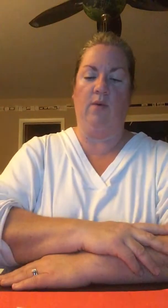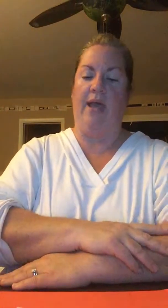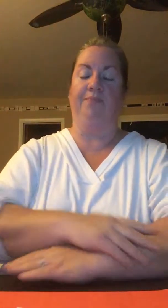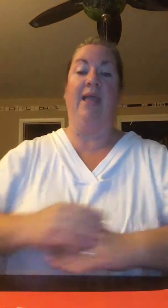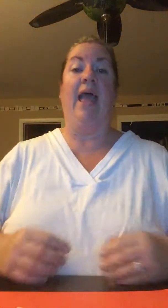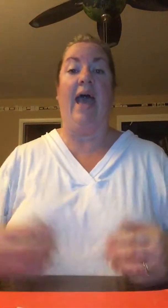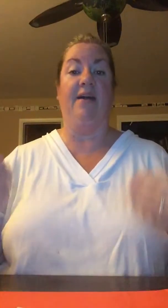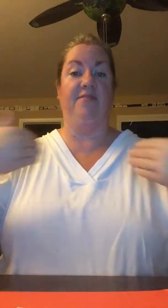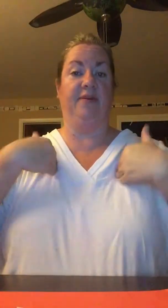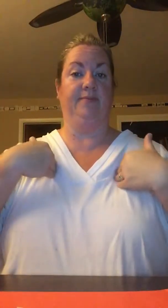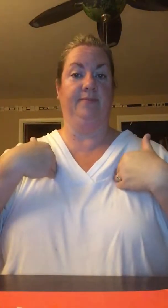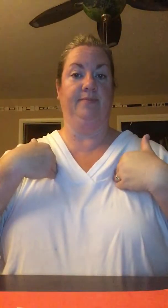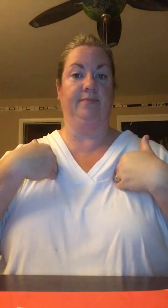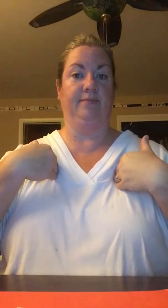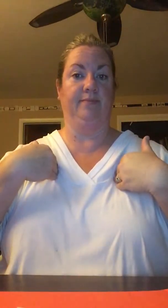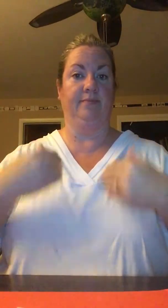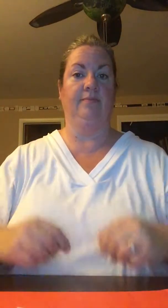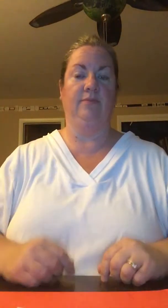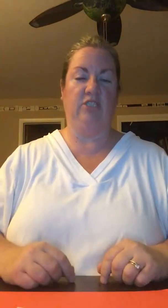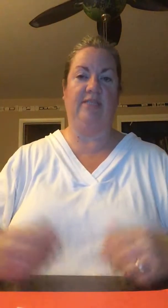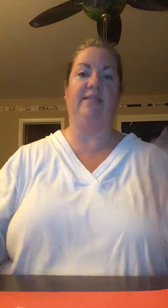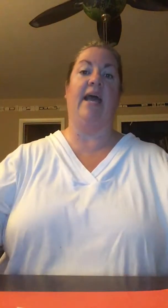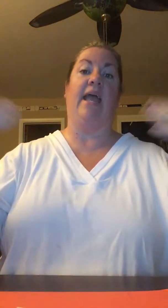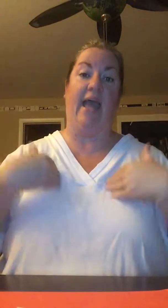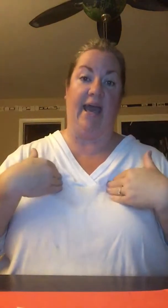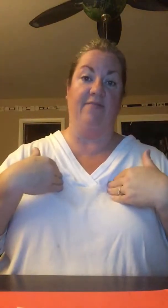Okay. Have. Just to say I have.